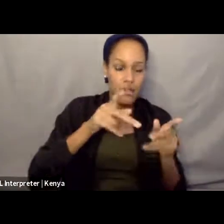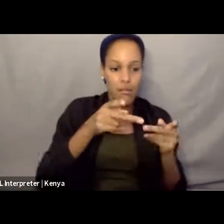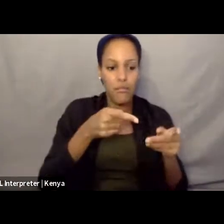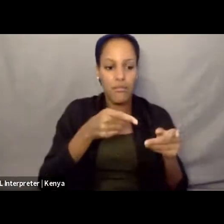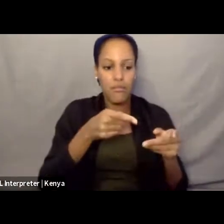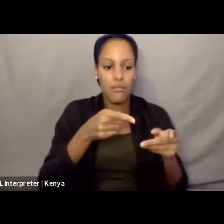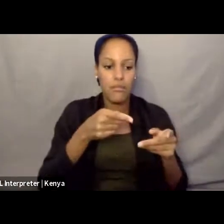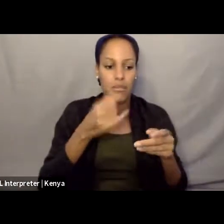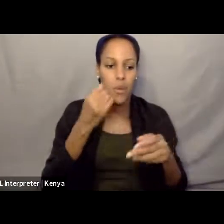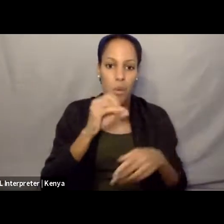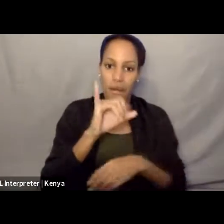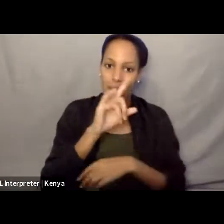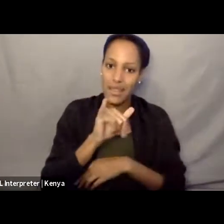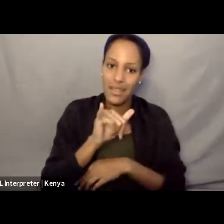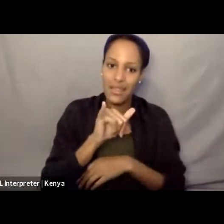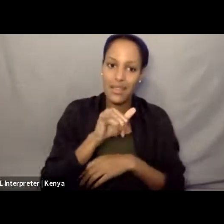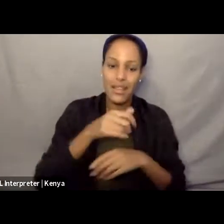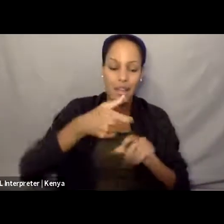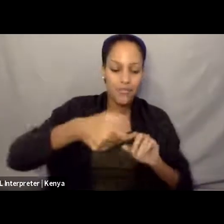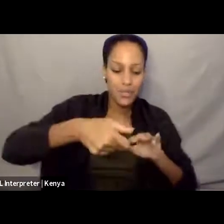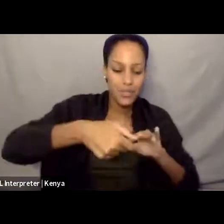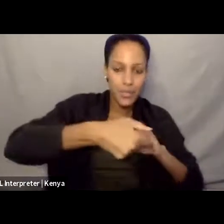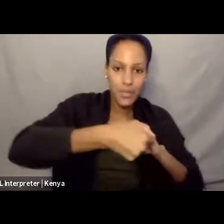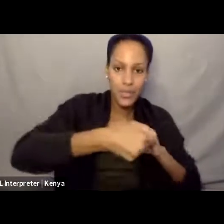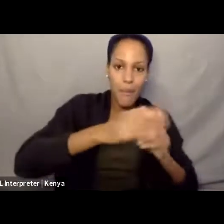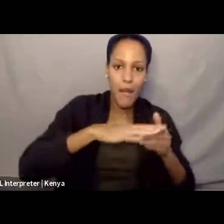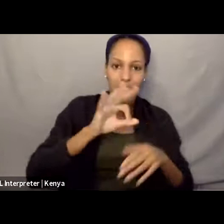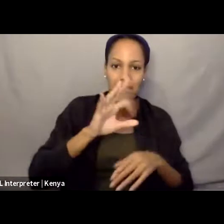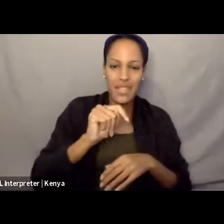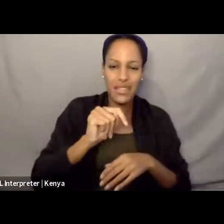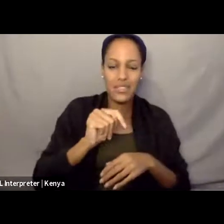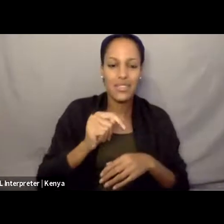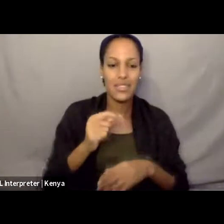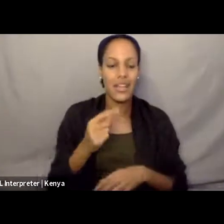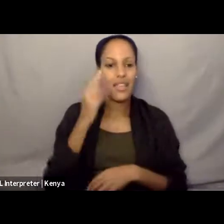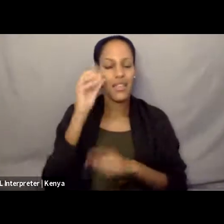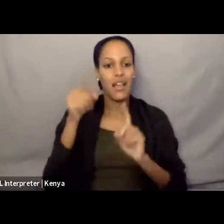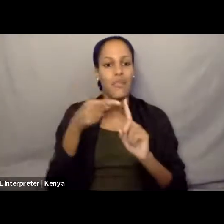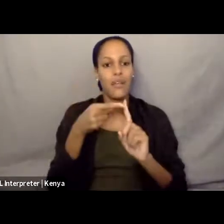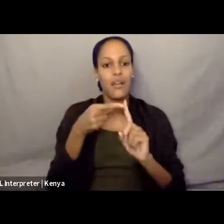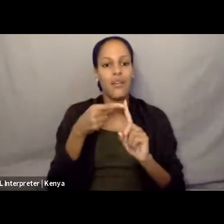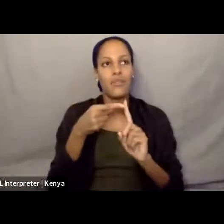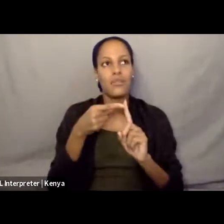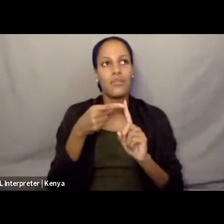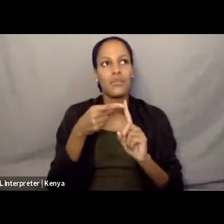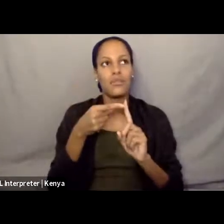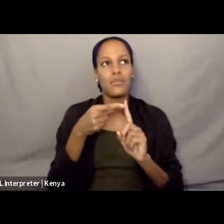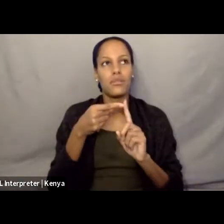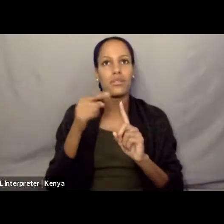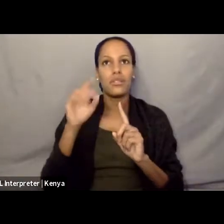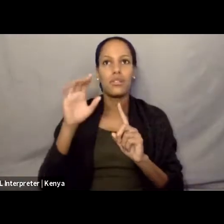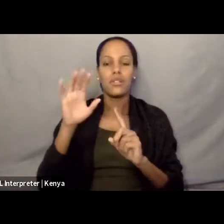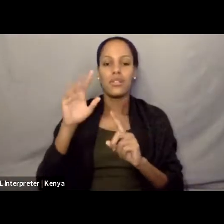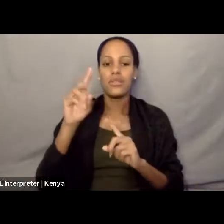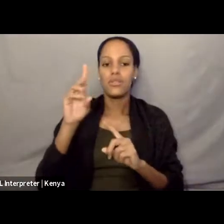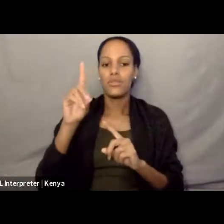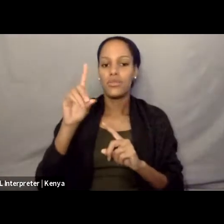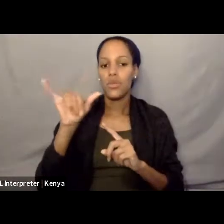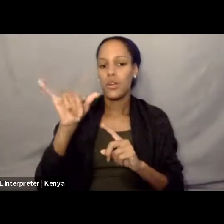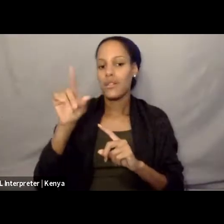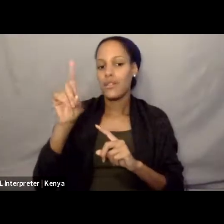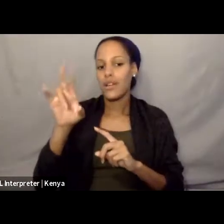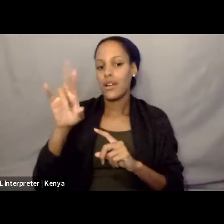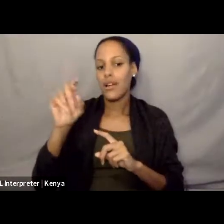toenails, I will always think of Toy Derricotte's, the poet Toy Derricotte's poem in The Undertaker's